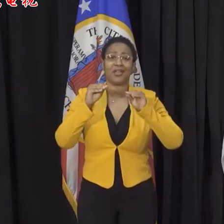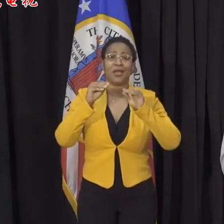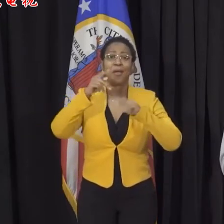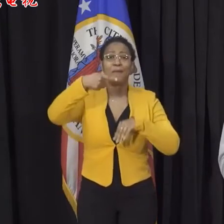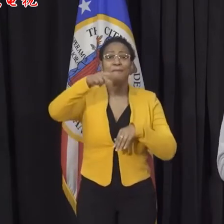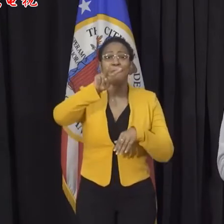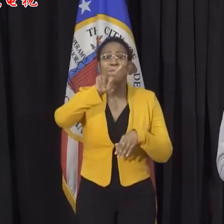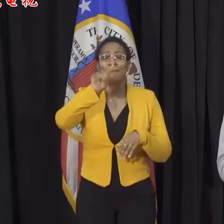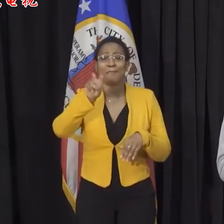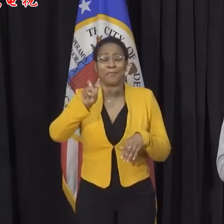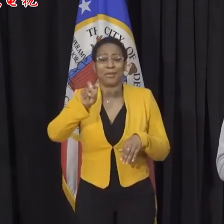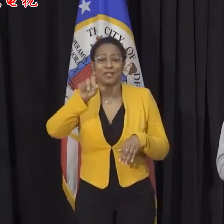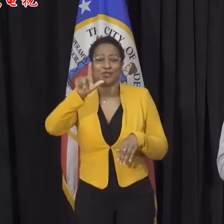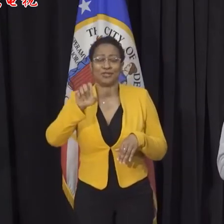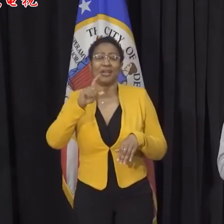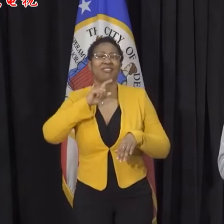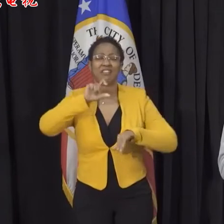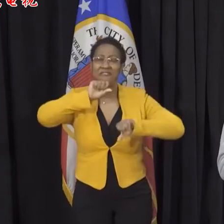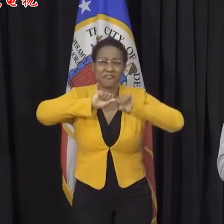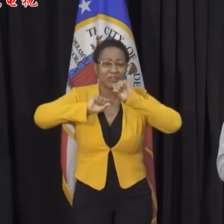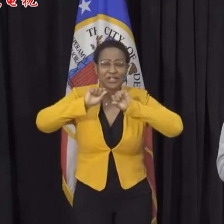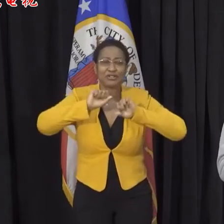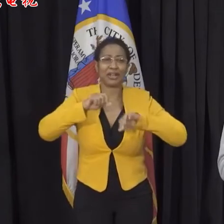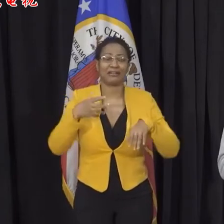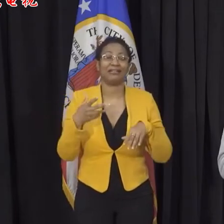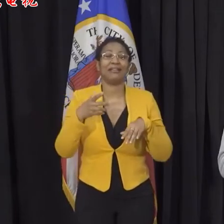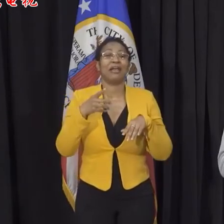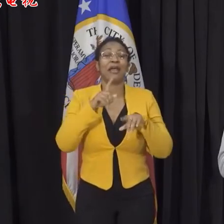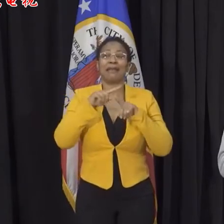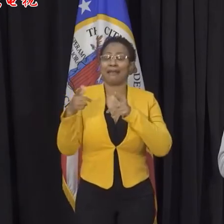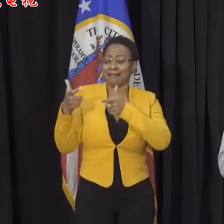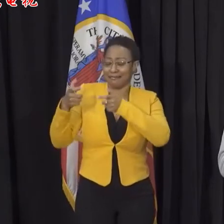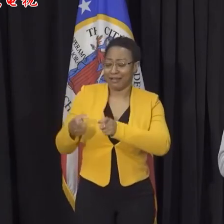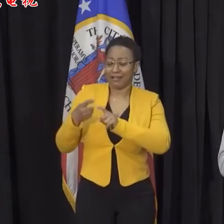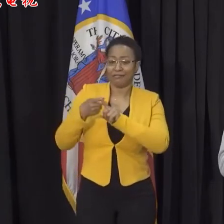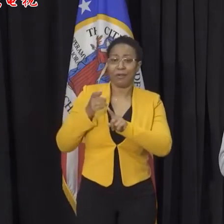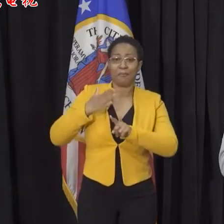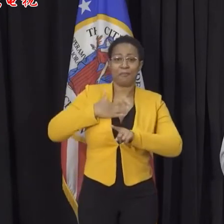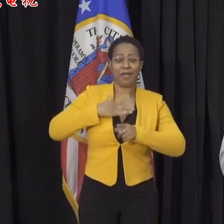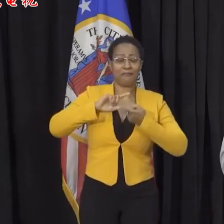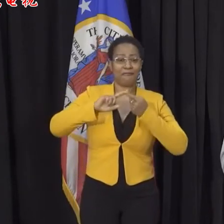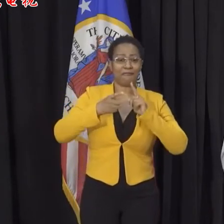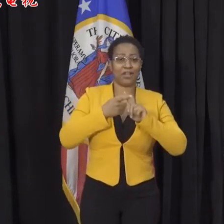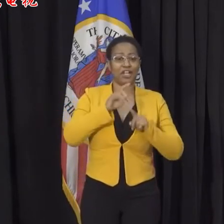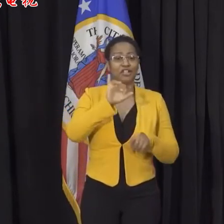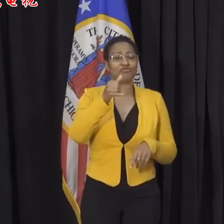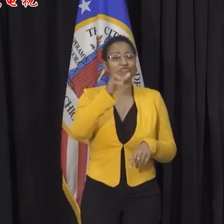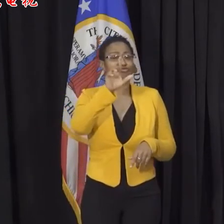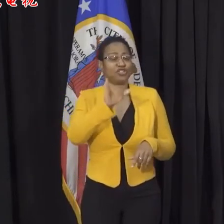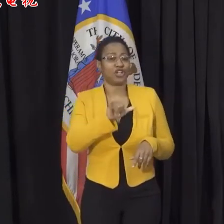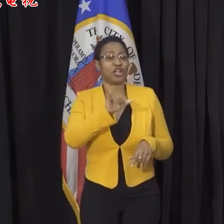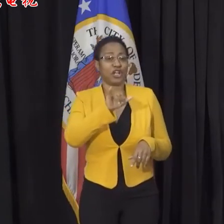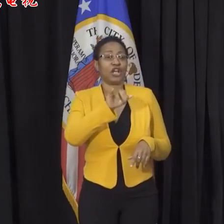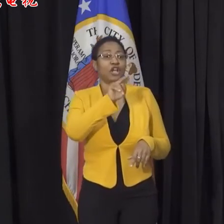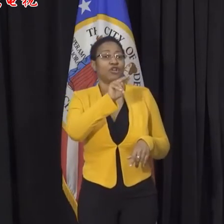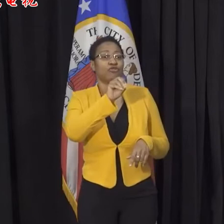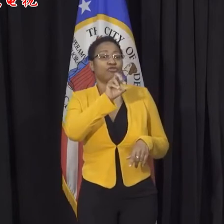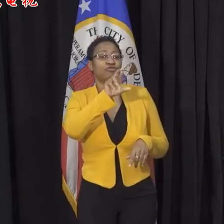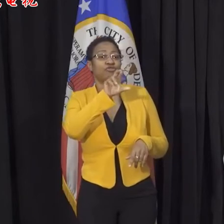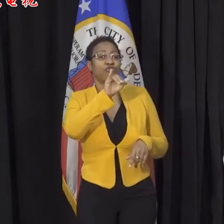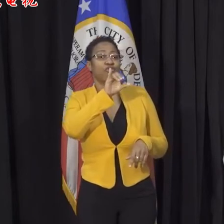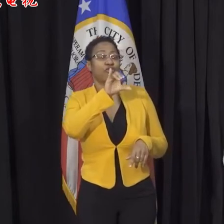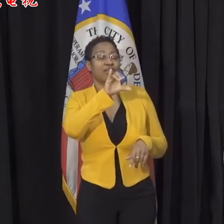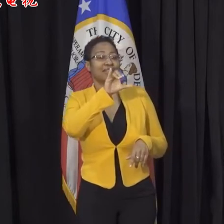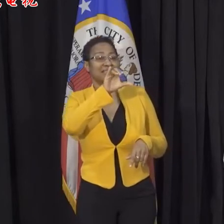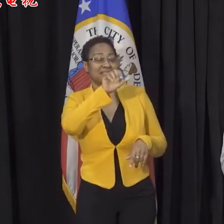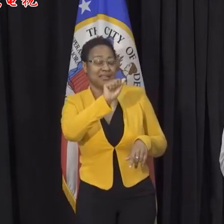and frustrated out of my mind. And I get a text from my good friend Jerry Norcia. And I thought to myself, well, I could answer that text or I could